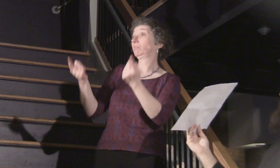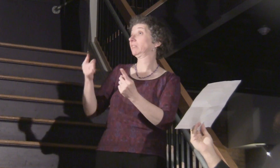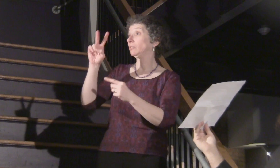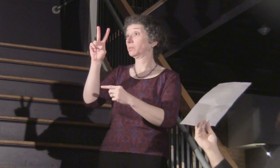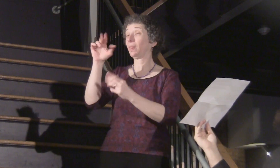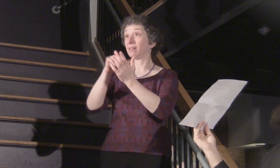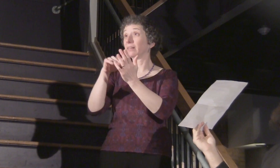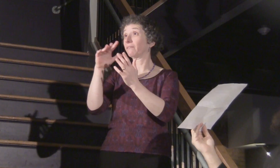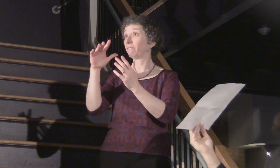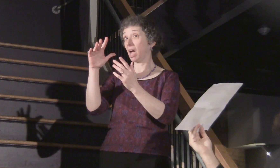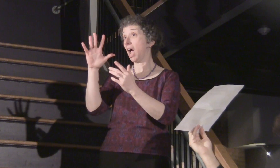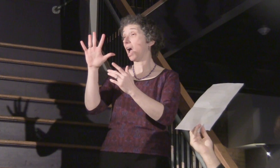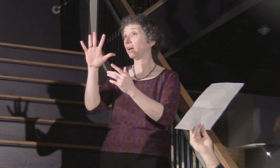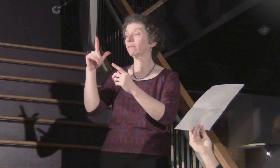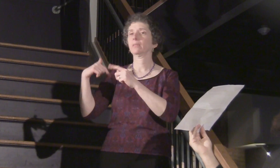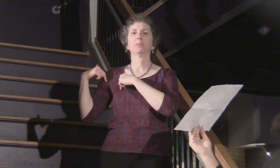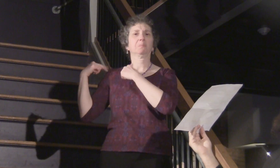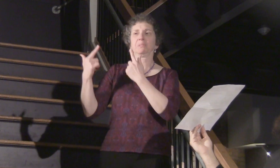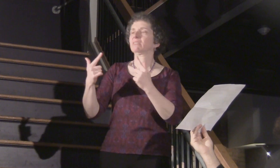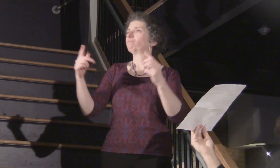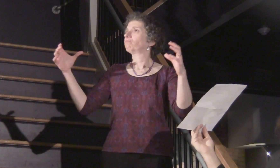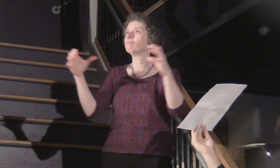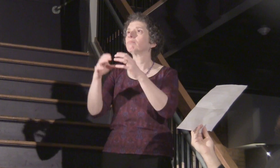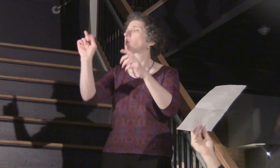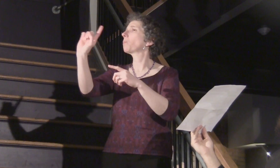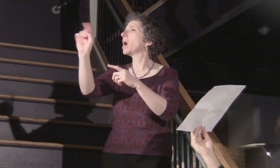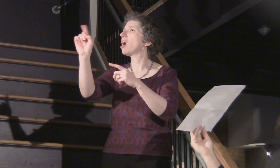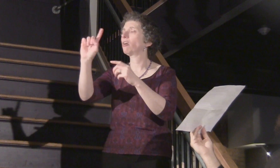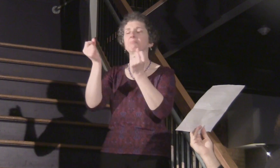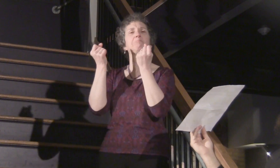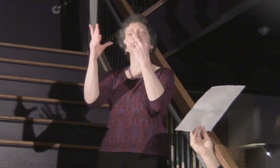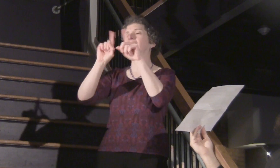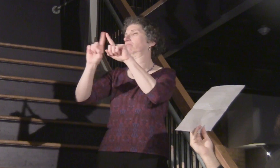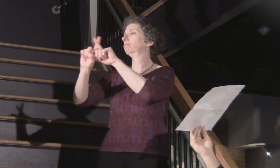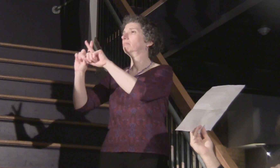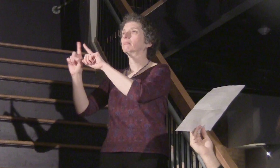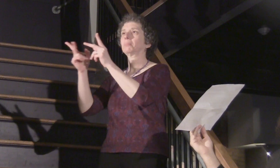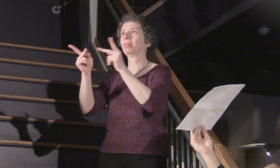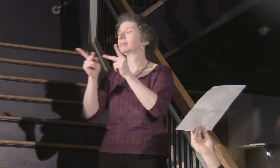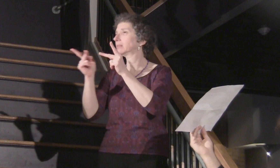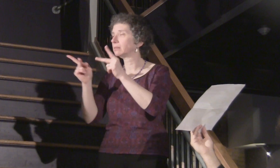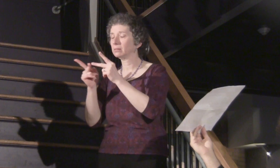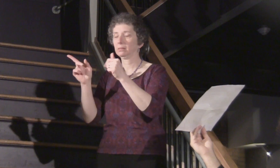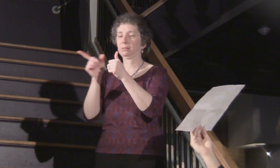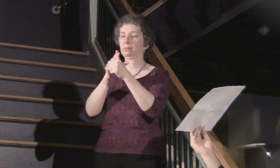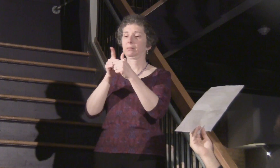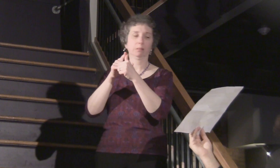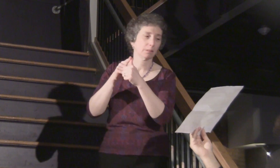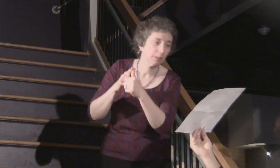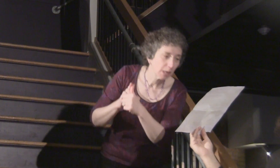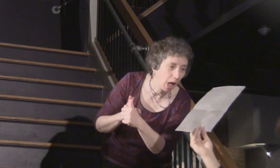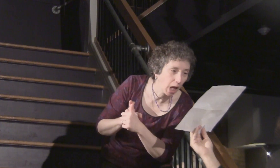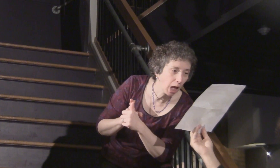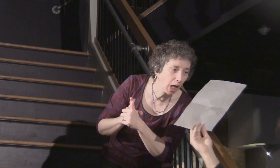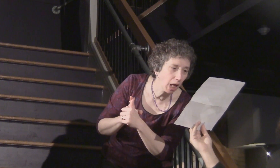Okay, so really, since then, 2005, really, you know, there are many different places where we host